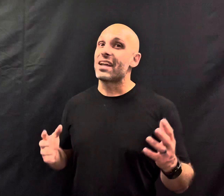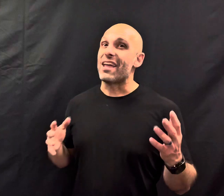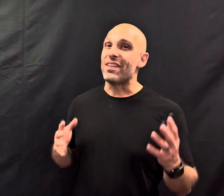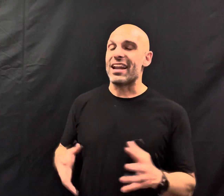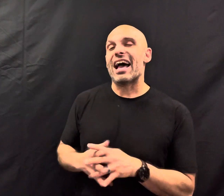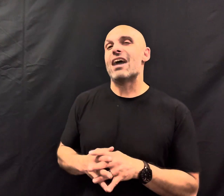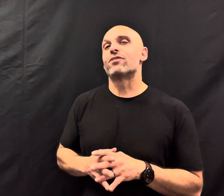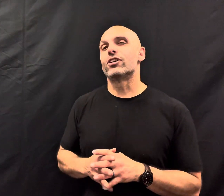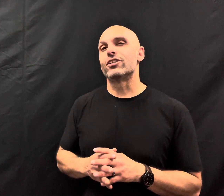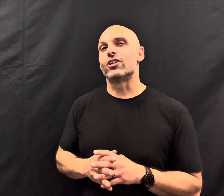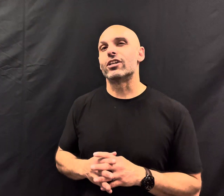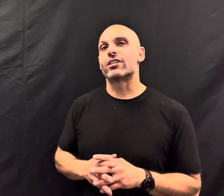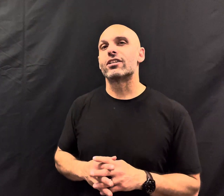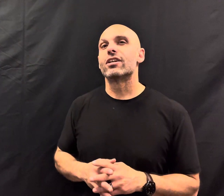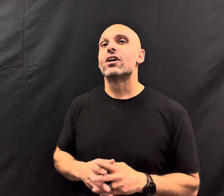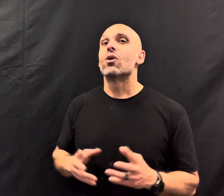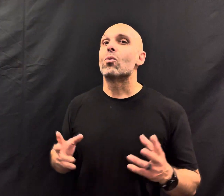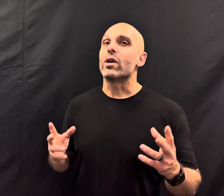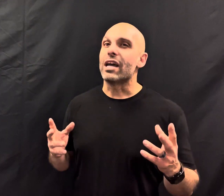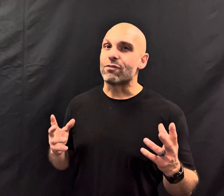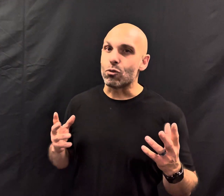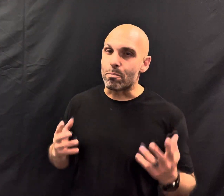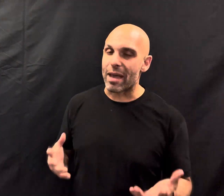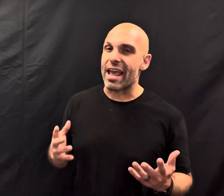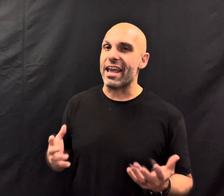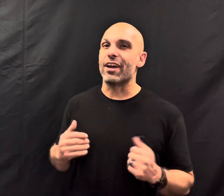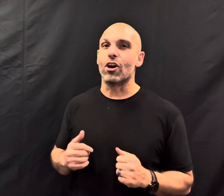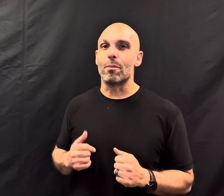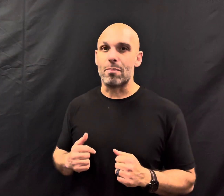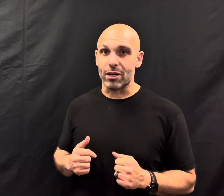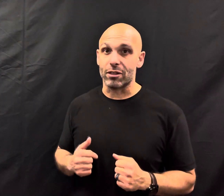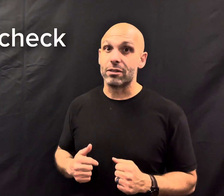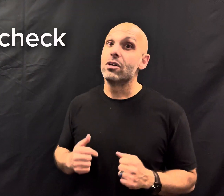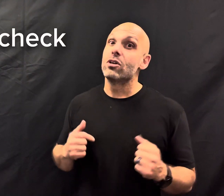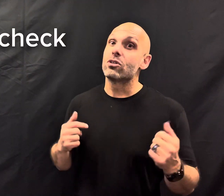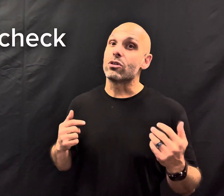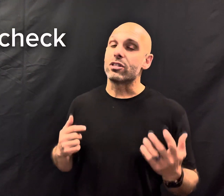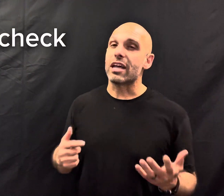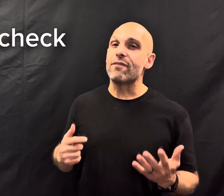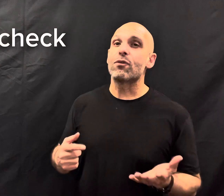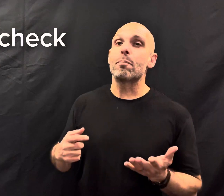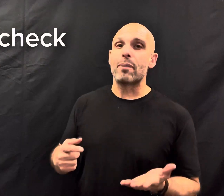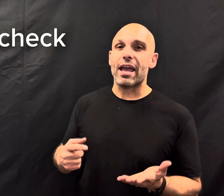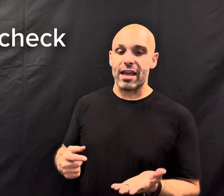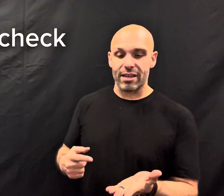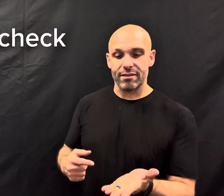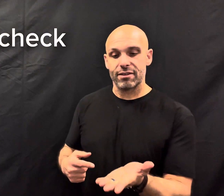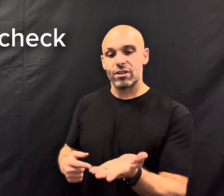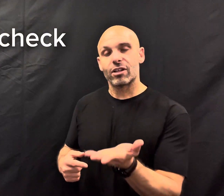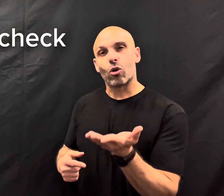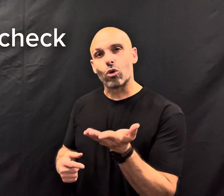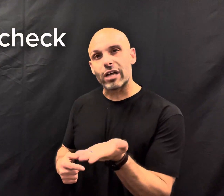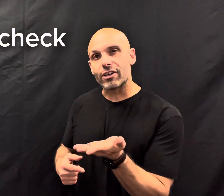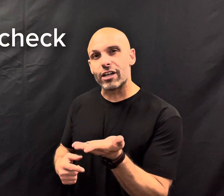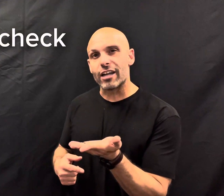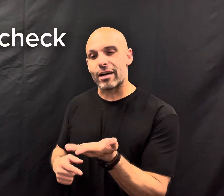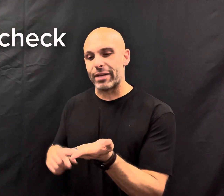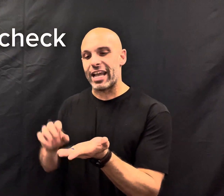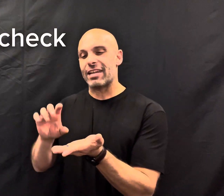And then after dessert, we have to pay our bill. So the sign for pay, you're gonna hold out your non-dominant hand.